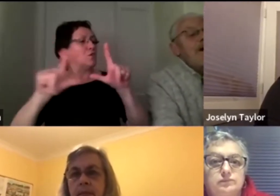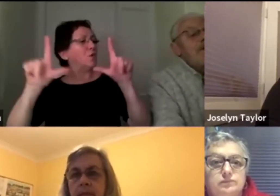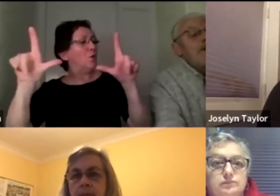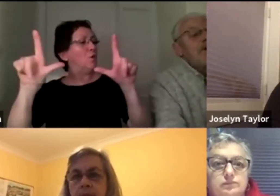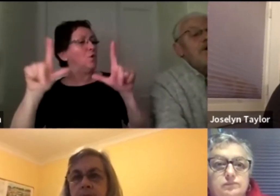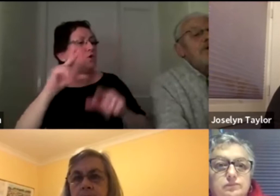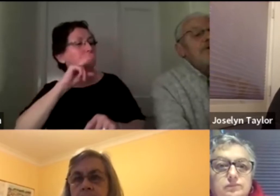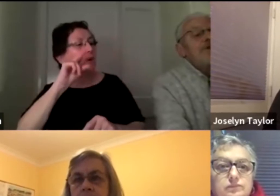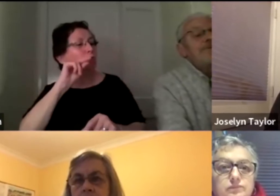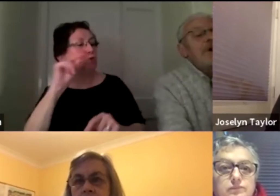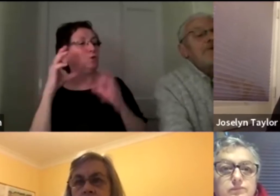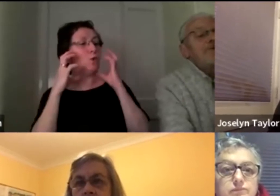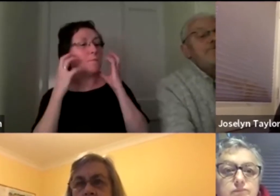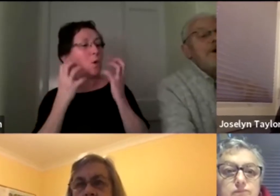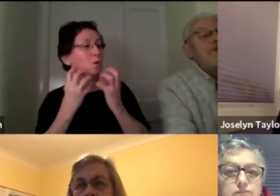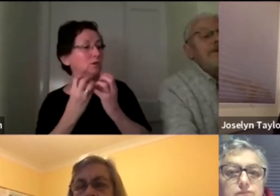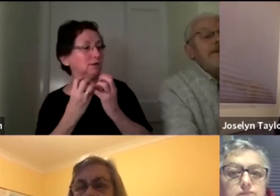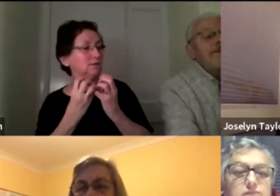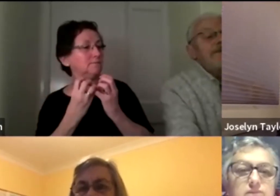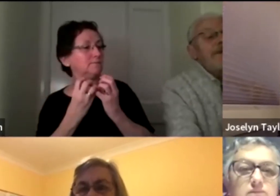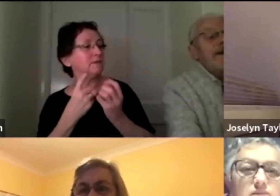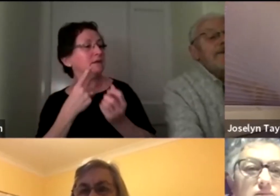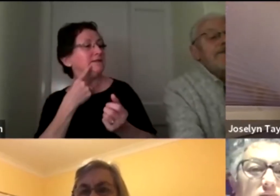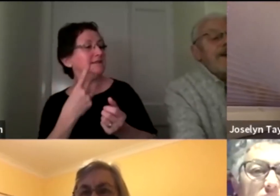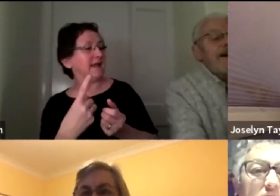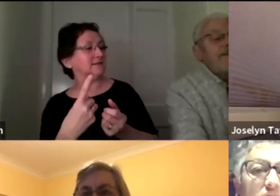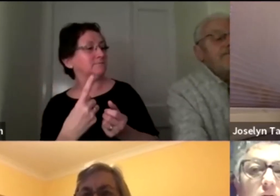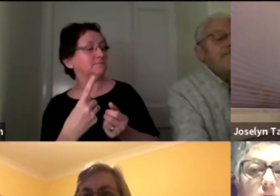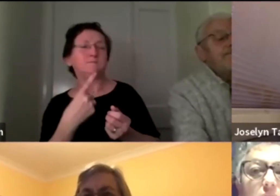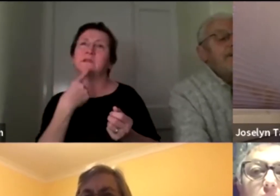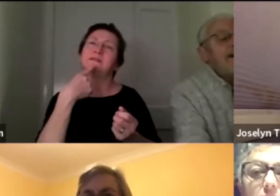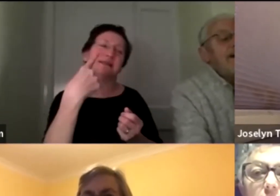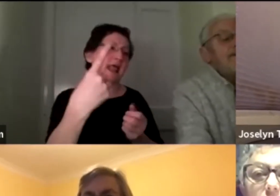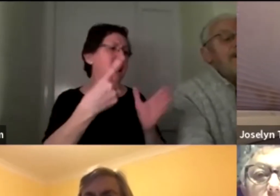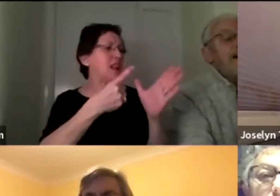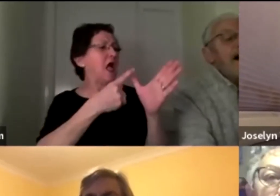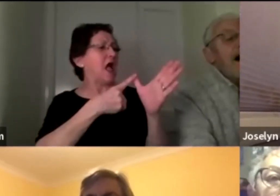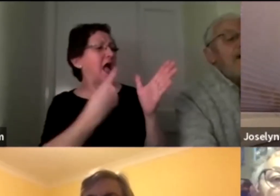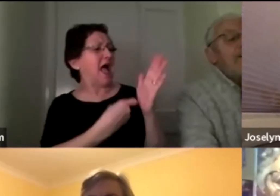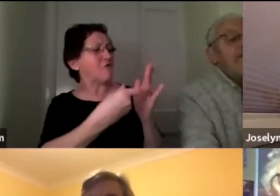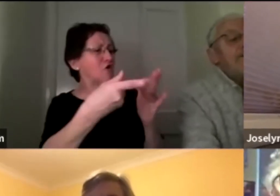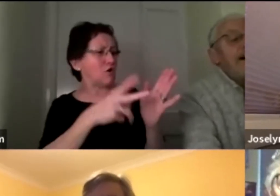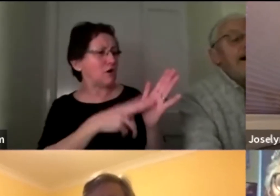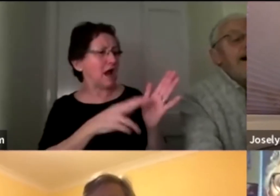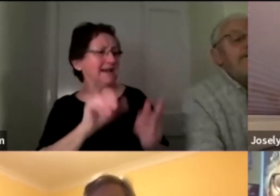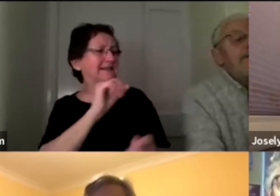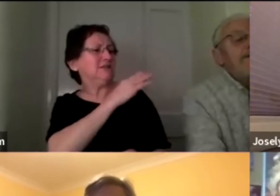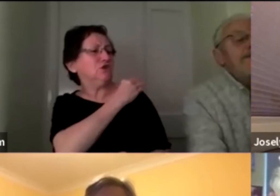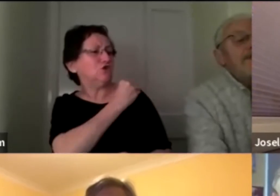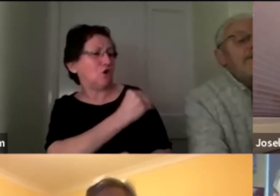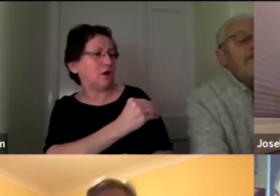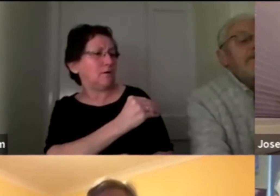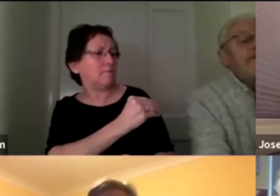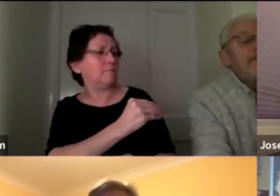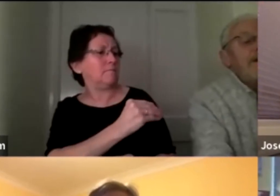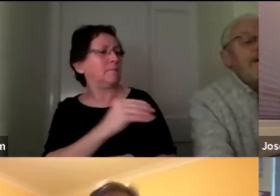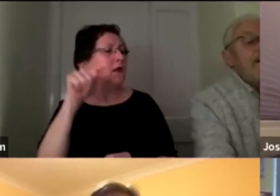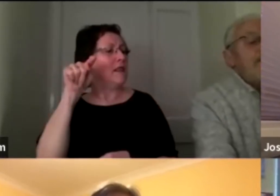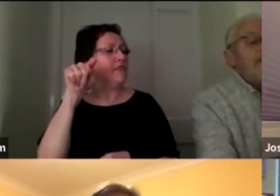The Lord spoke to Moses and said, "Tell Aaron and his sons, this